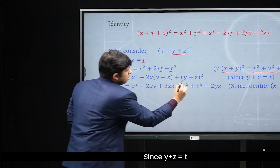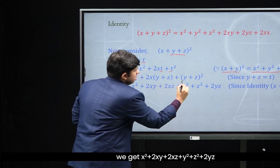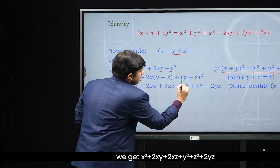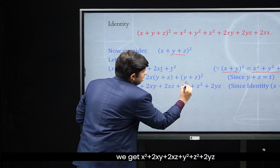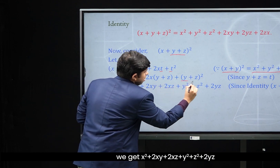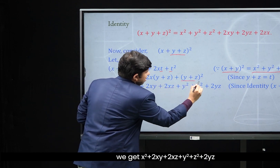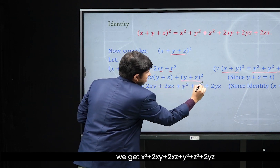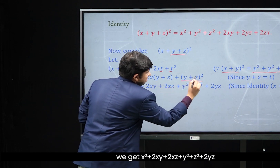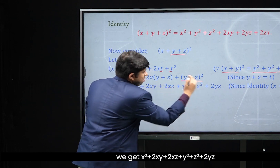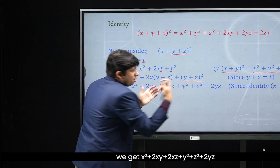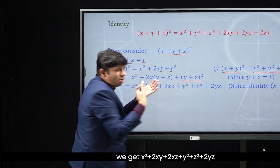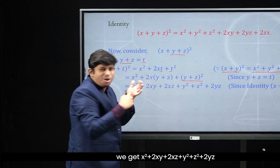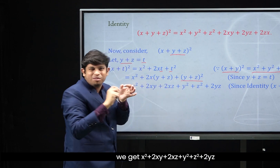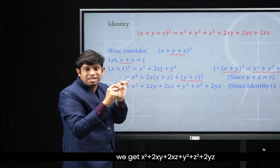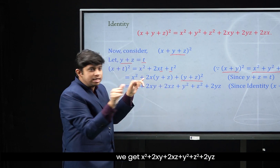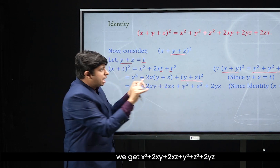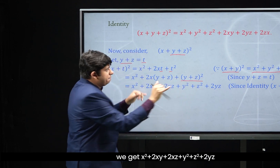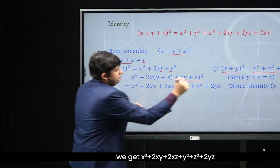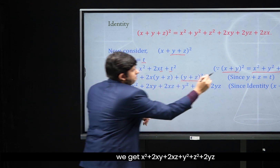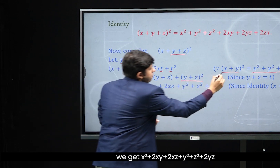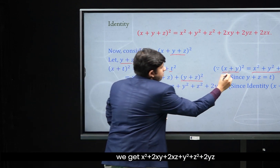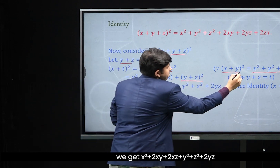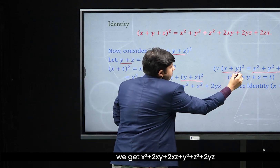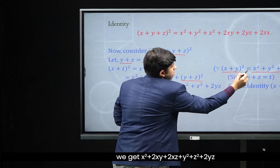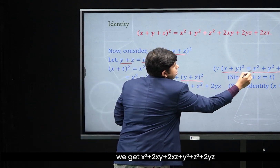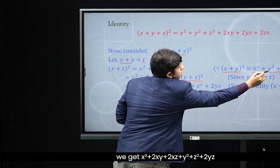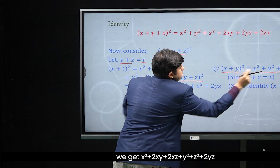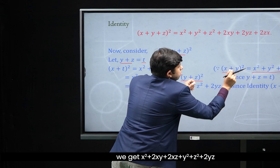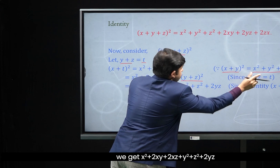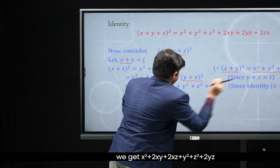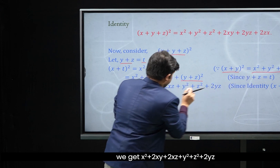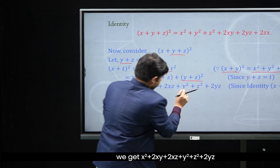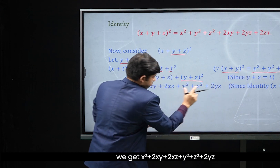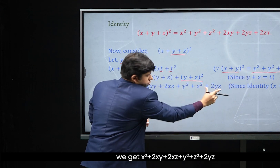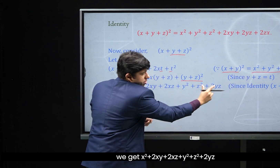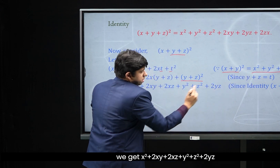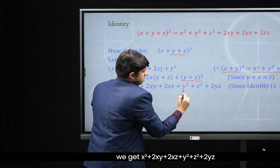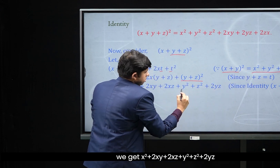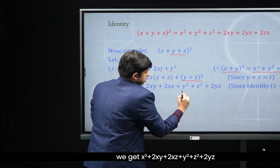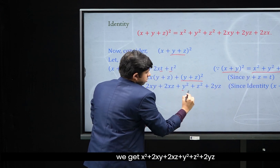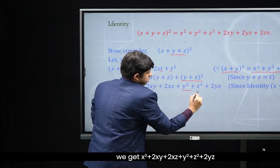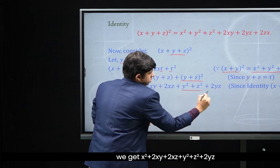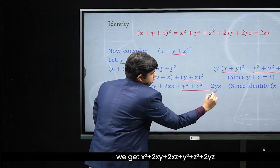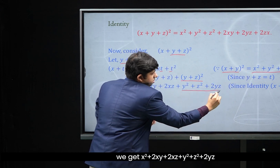we get x square plus 2xy plus 2xz plus y square plus z square plus 2 into yz,